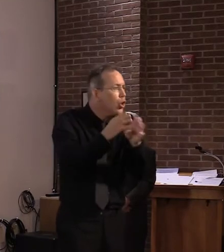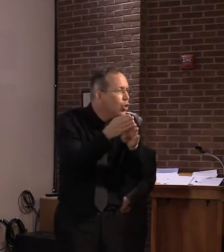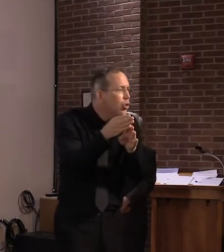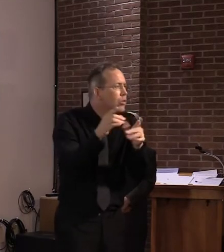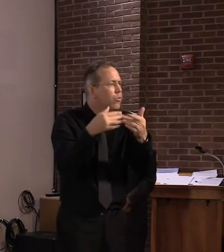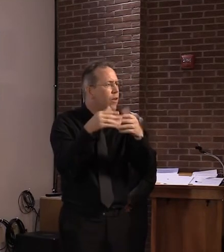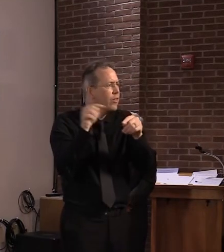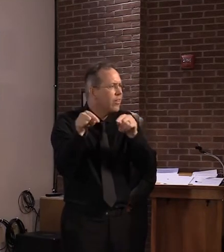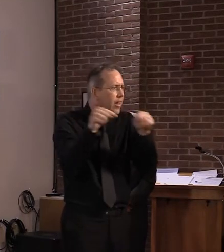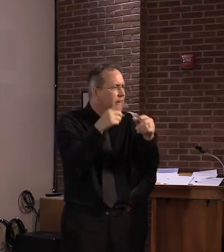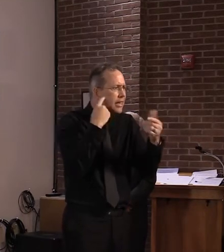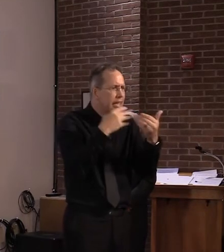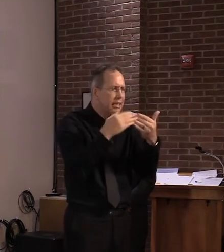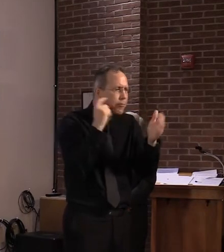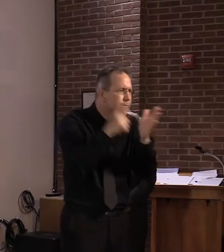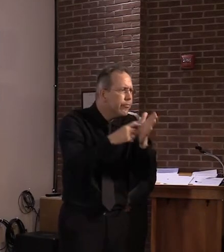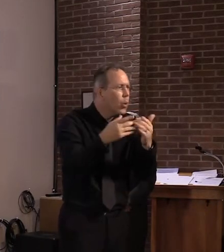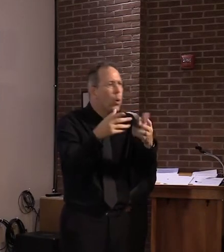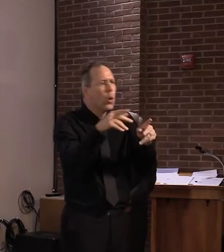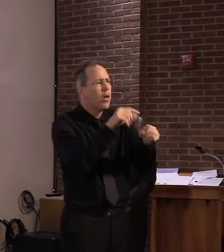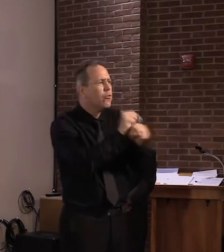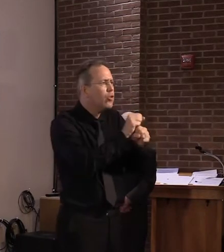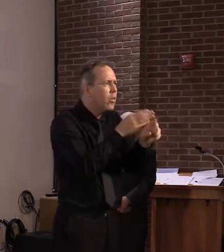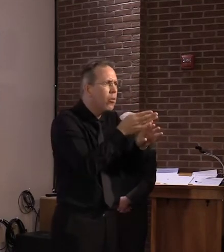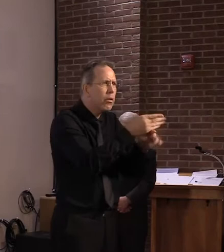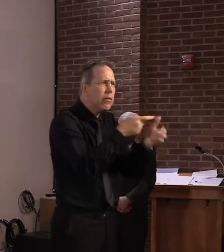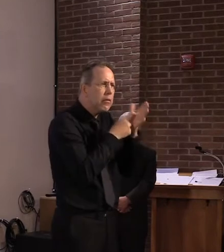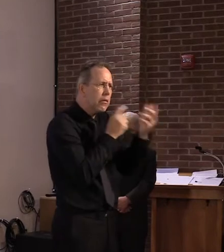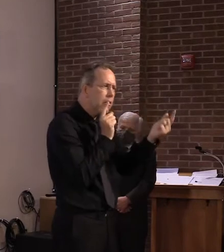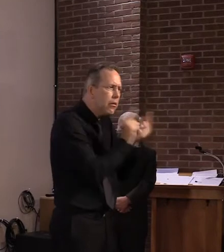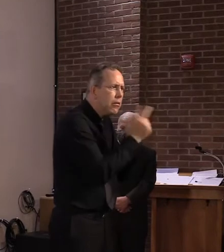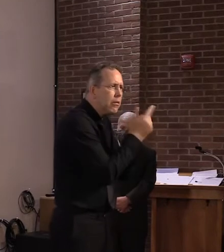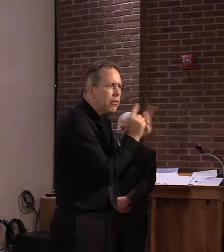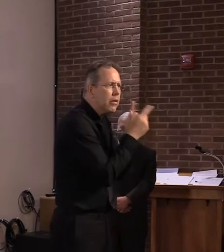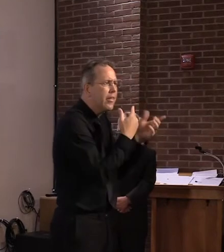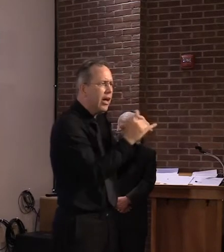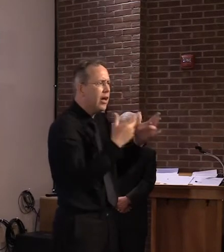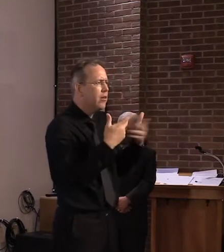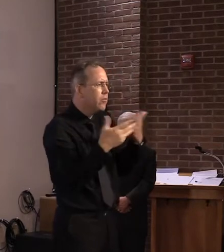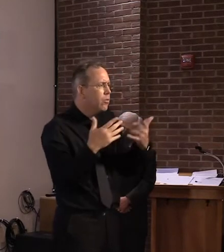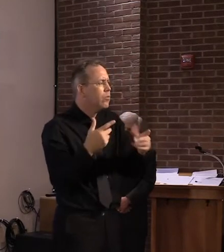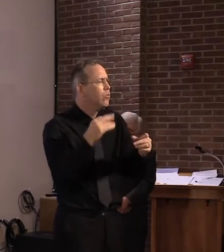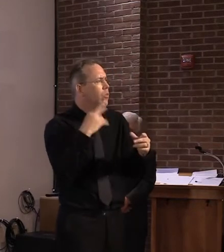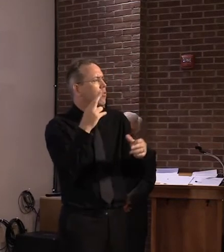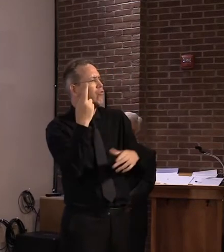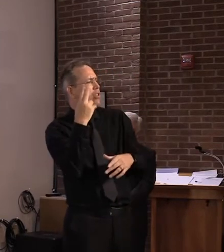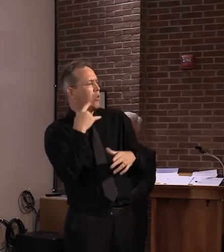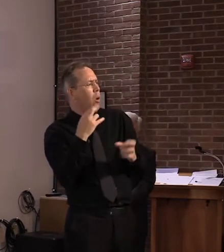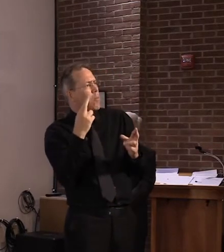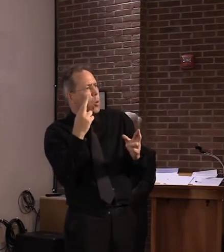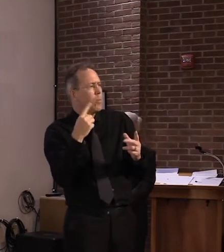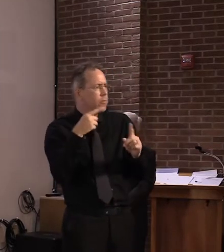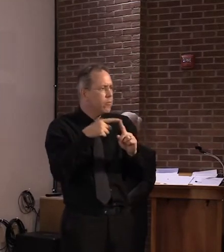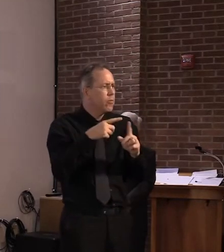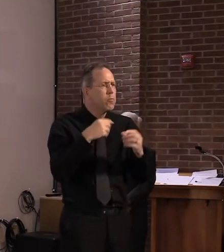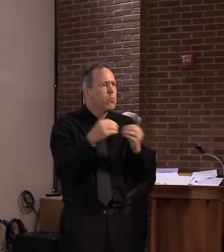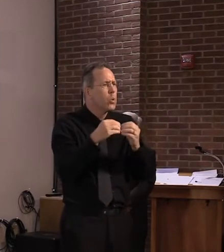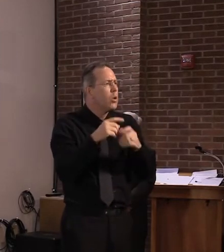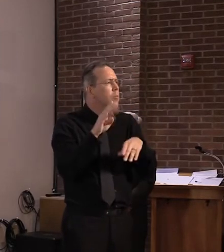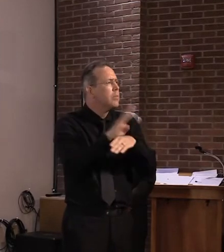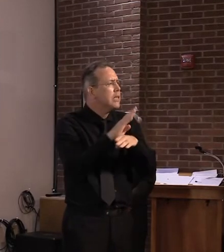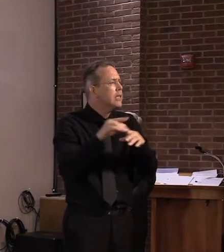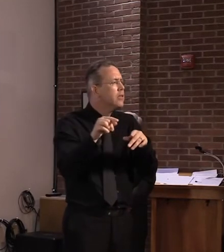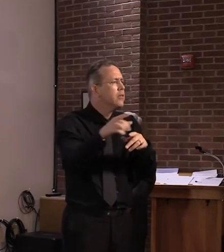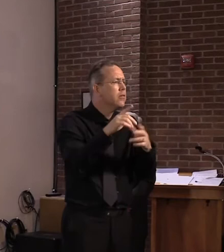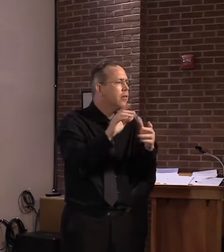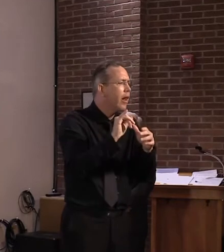options available. And I think that's really the fundamental philosophical principle here, is we